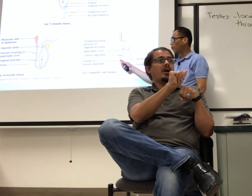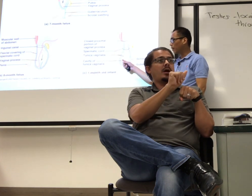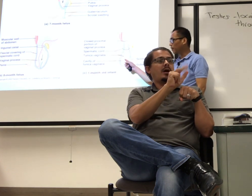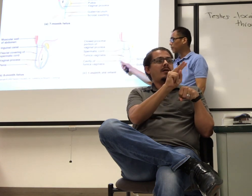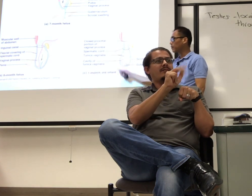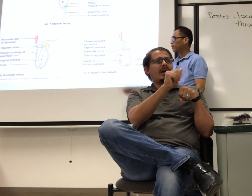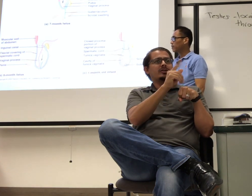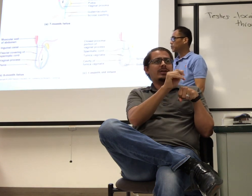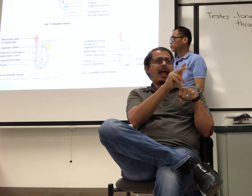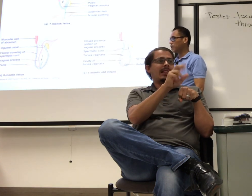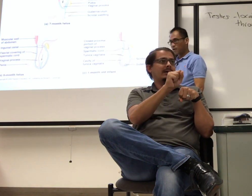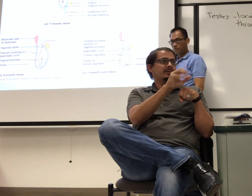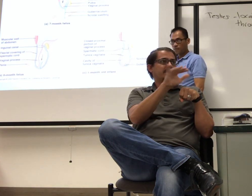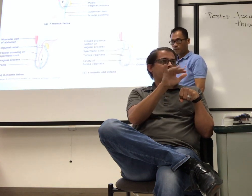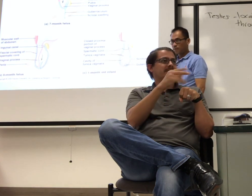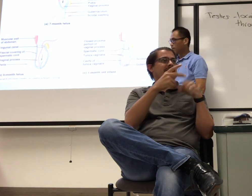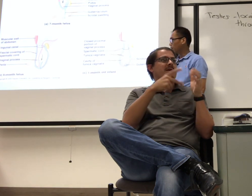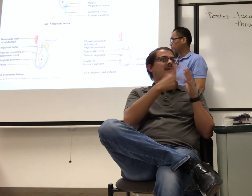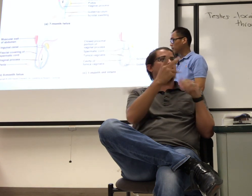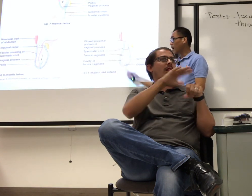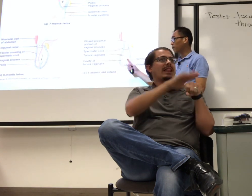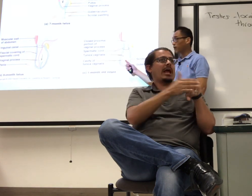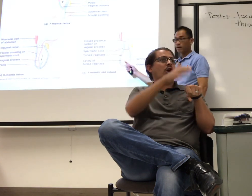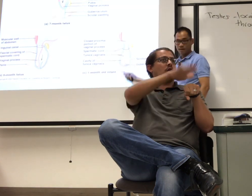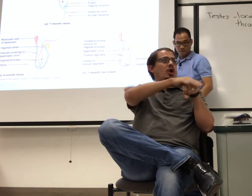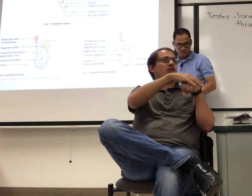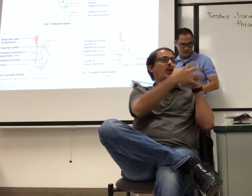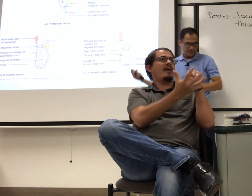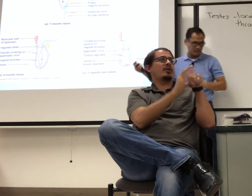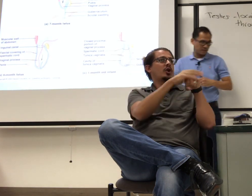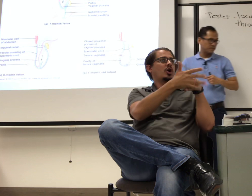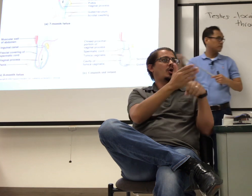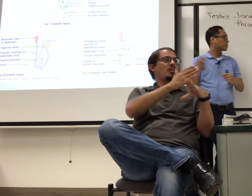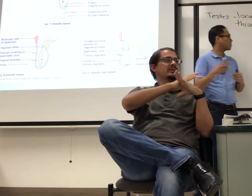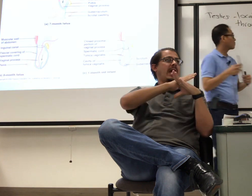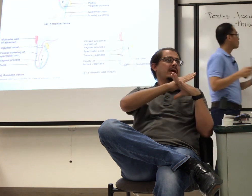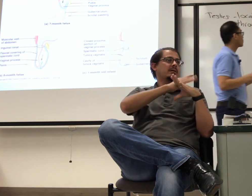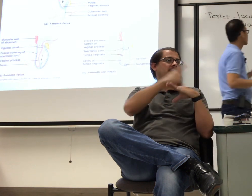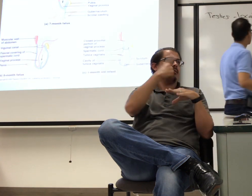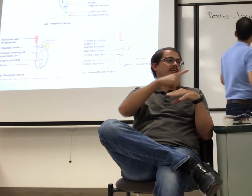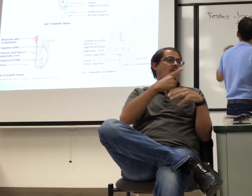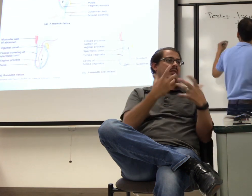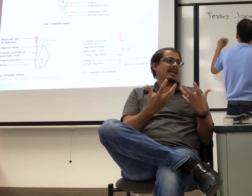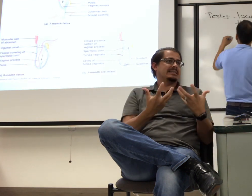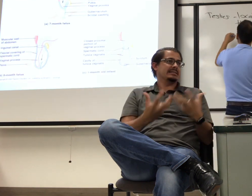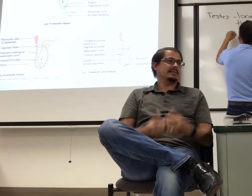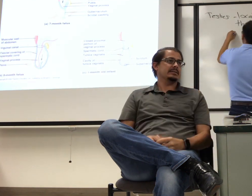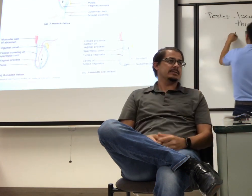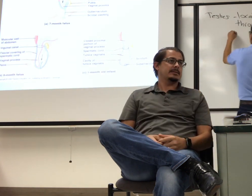this double-layered sheath. It's a covering for the testes.